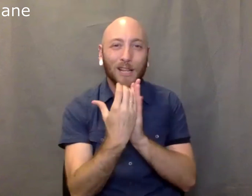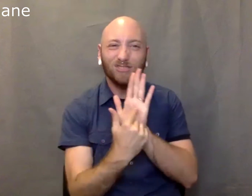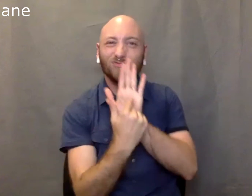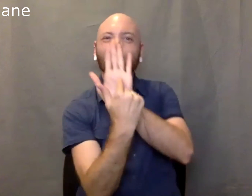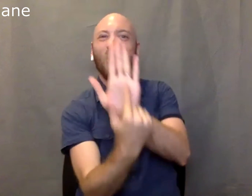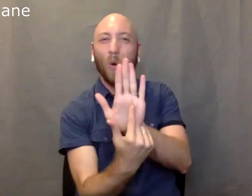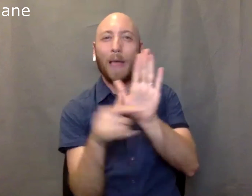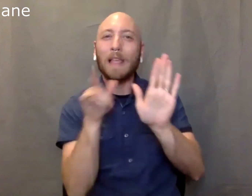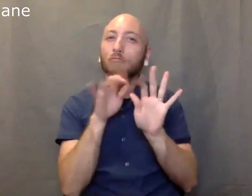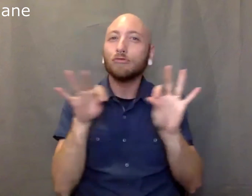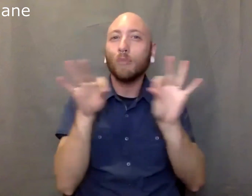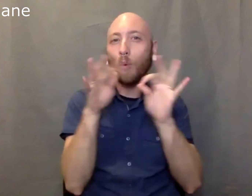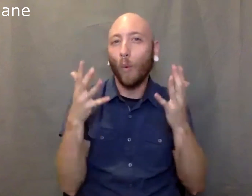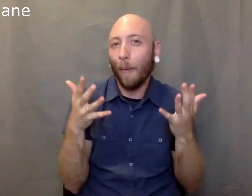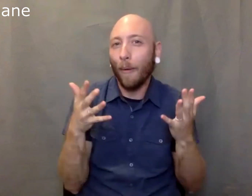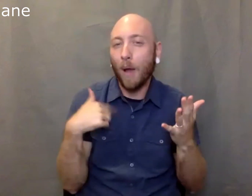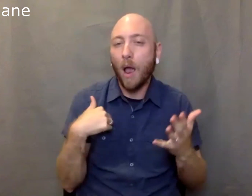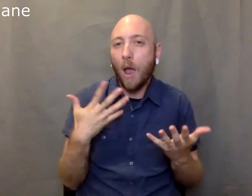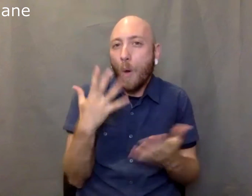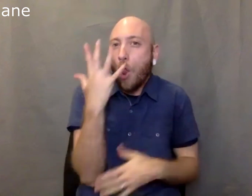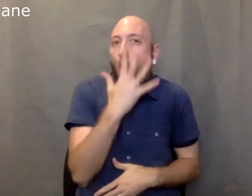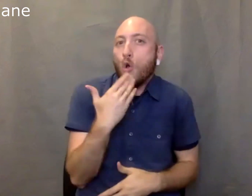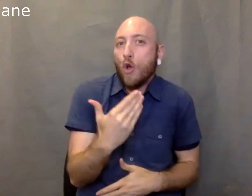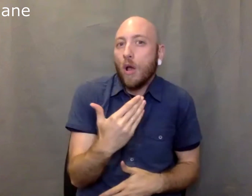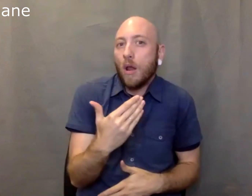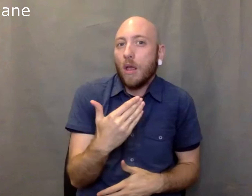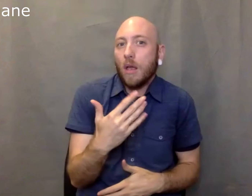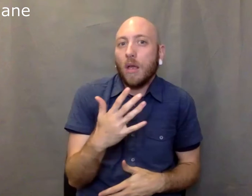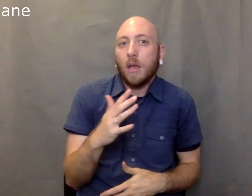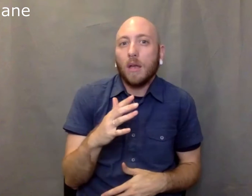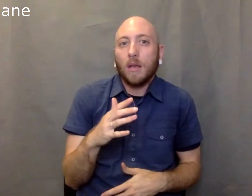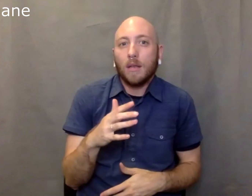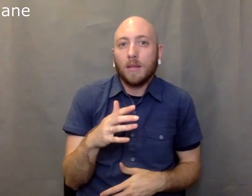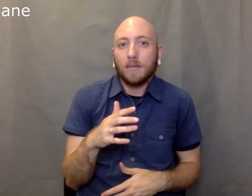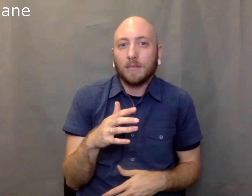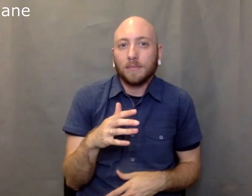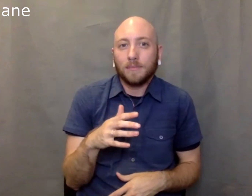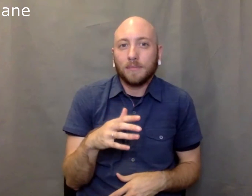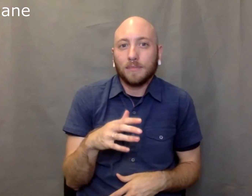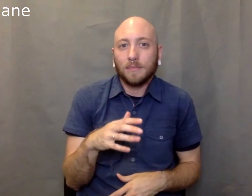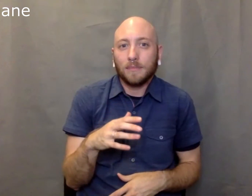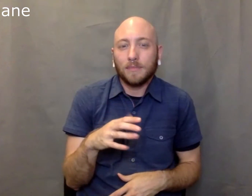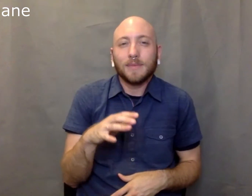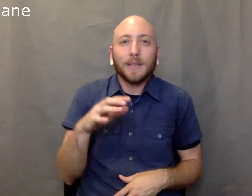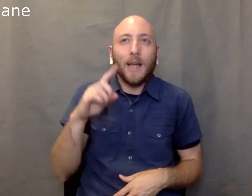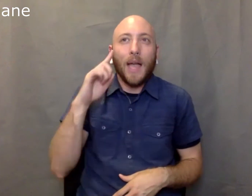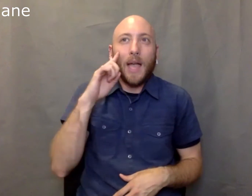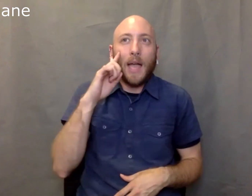mattered, because I guess, I mean, I'm at a young age where it's kind of like you're not. I don't think I was able to pinpoint like what does image mean and all that stuff,